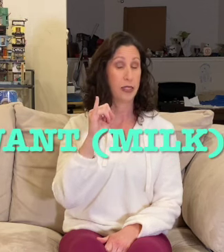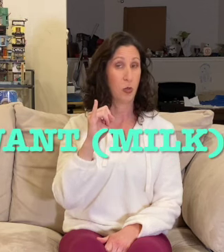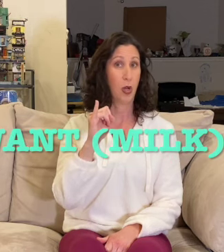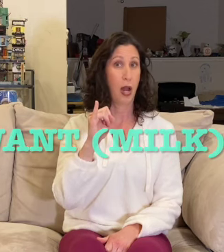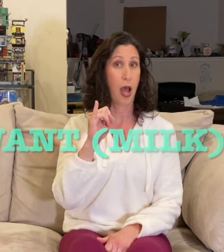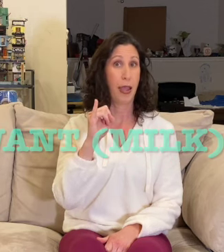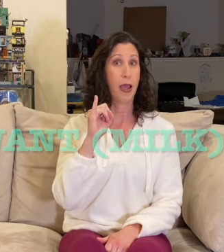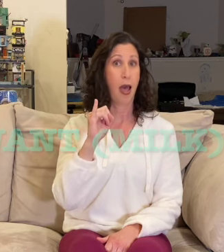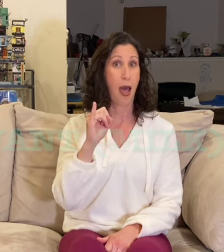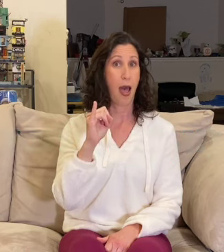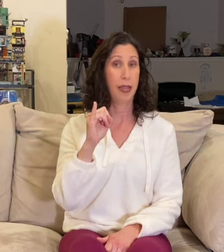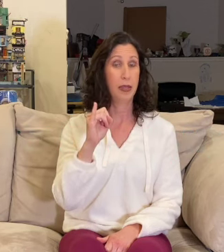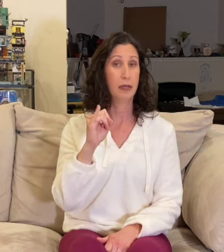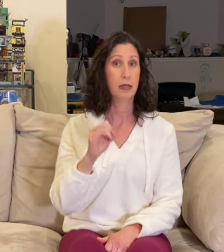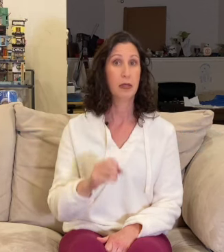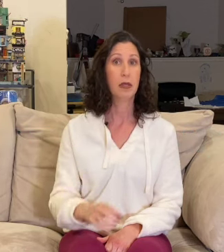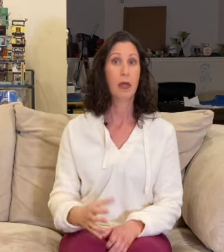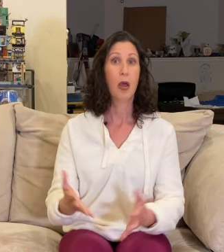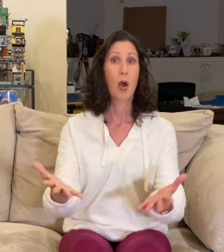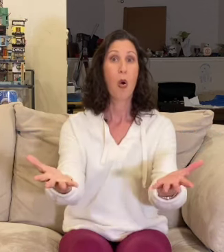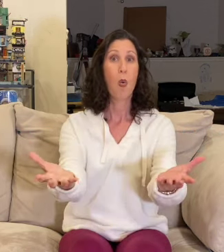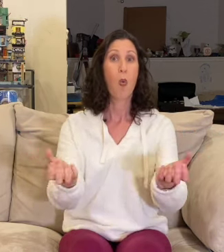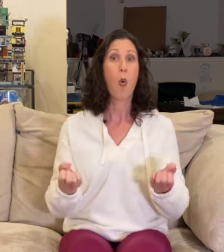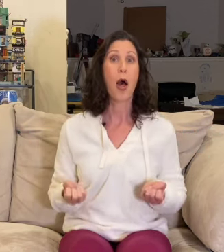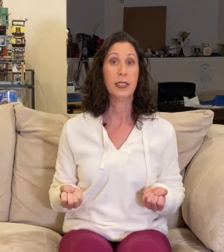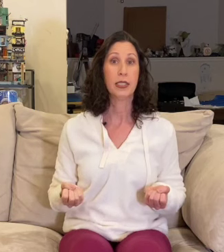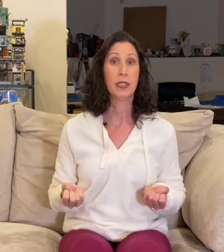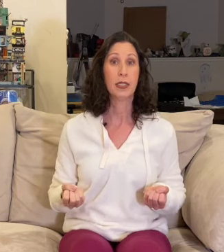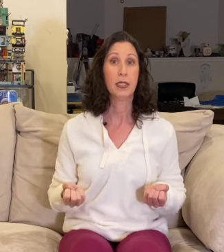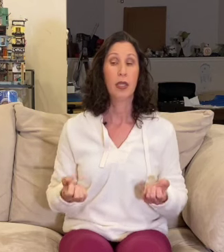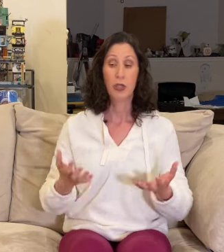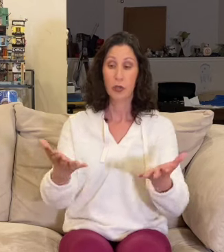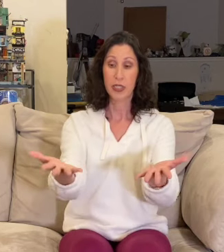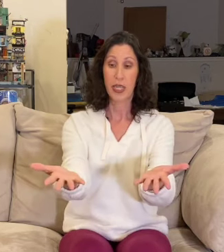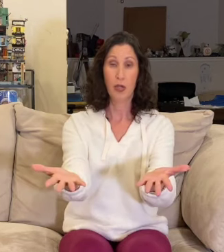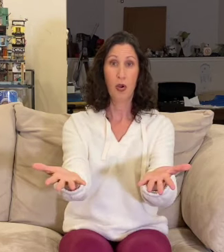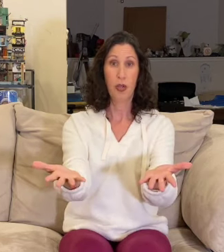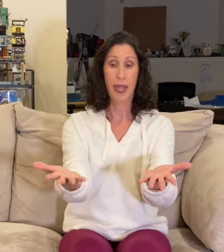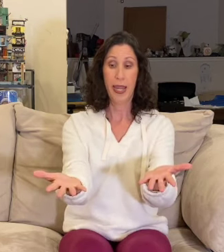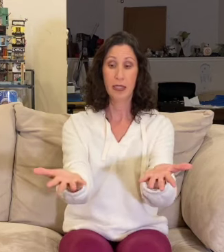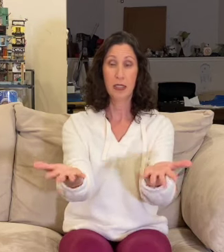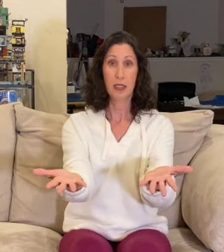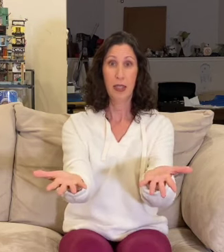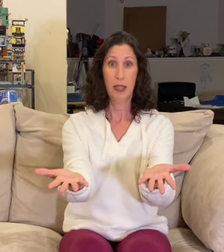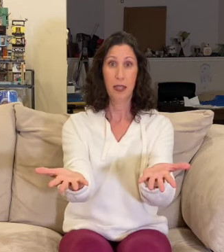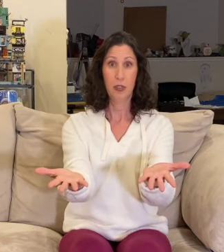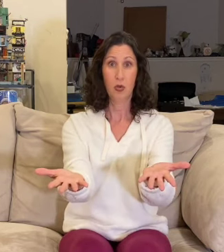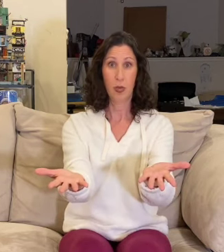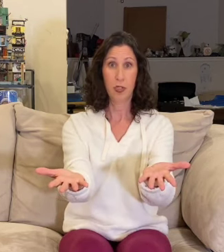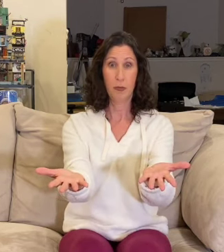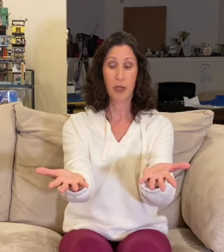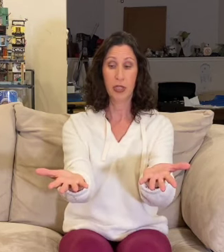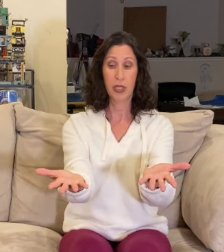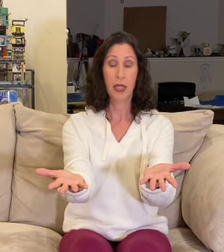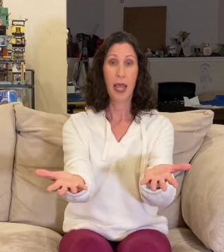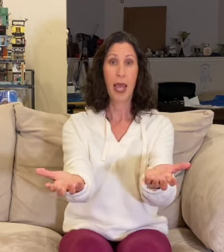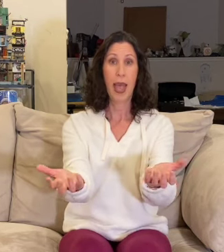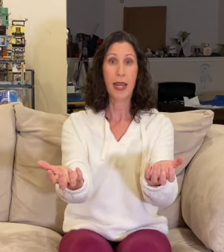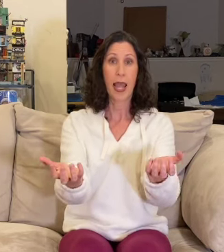the word I want. You're going to take your hands towards the person, and as